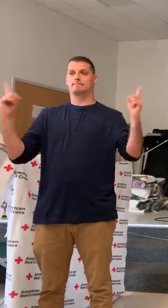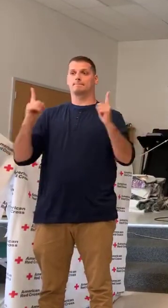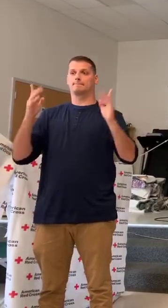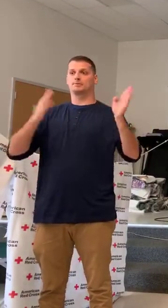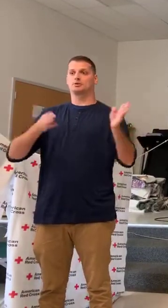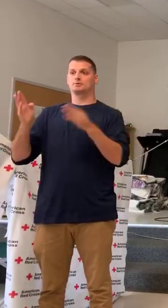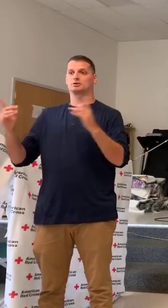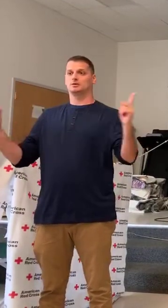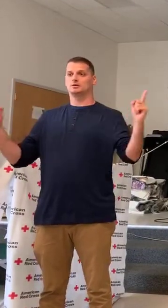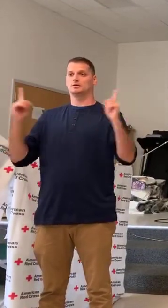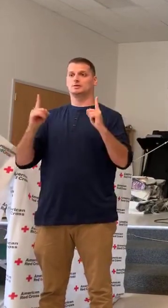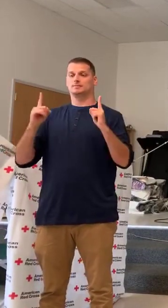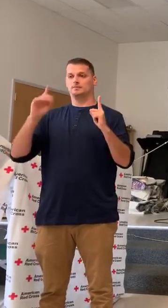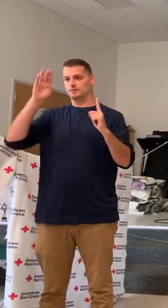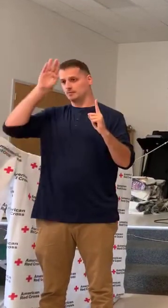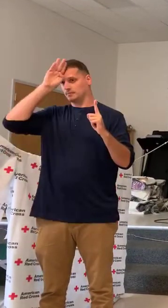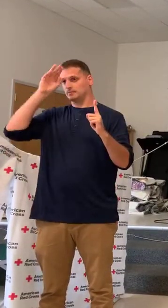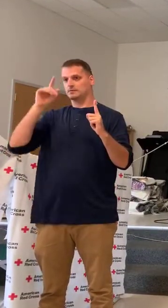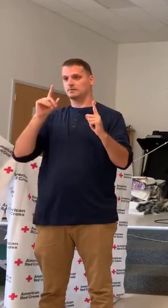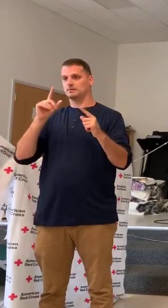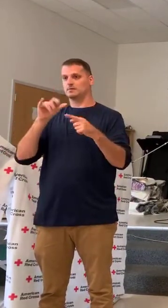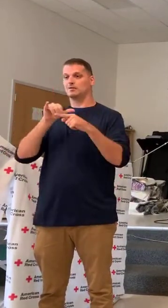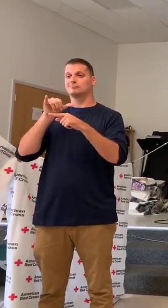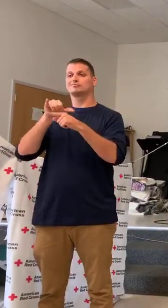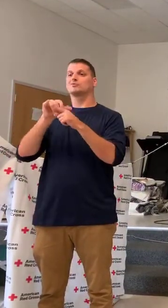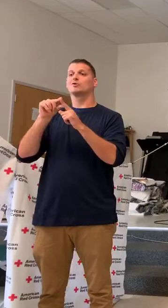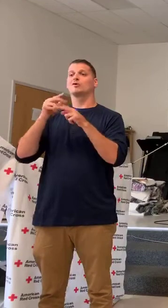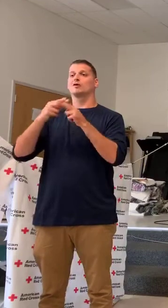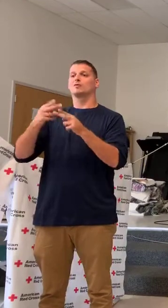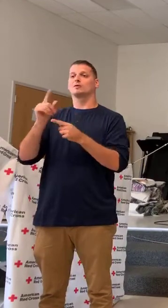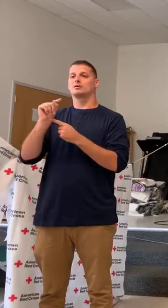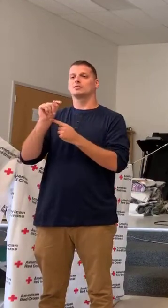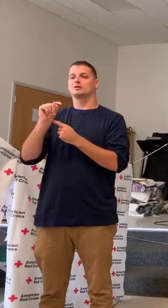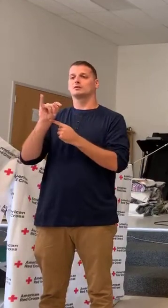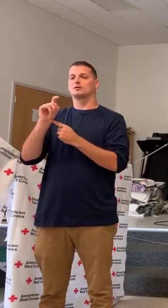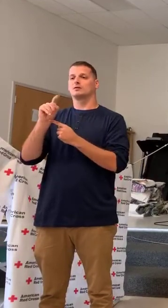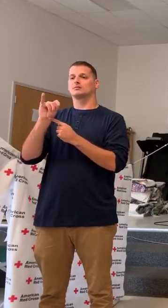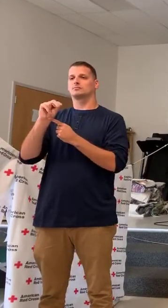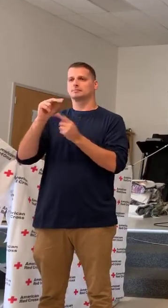have any concerns with the information flow, you'll tie in with me afterwards. I think you just make this stuff up.